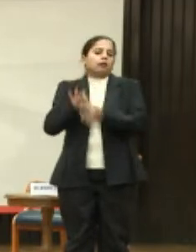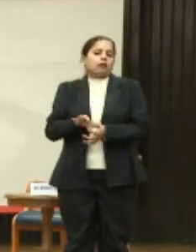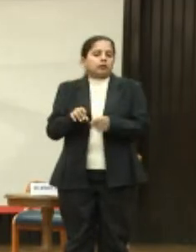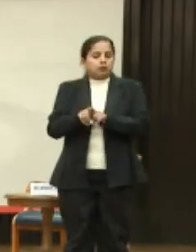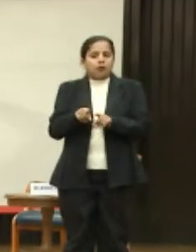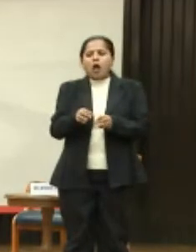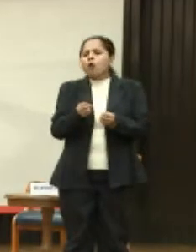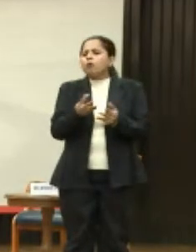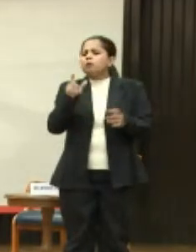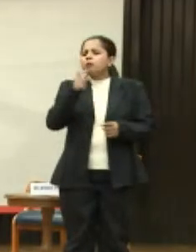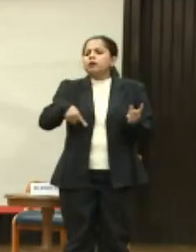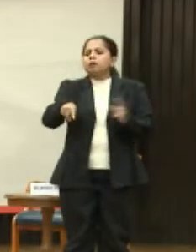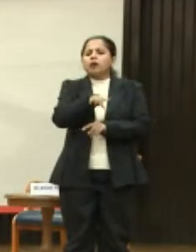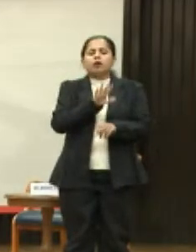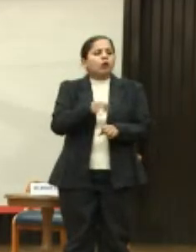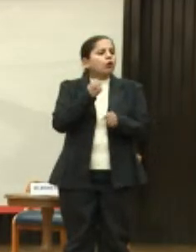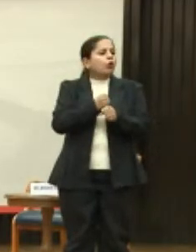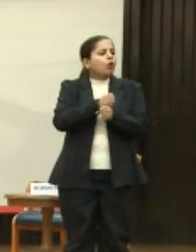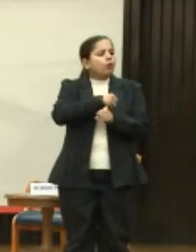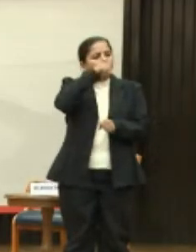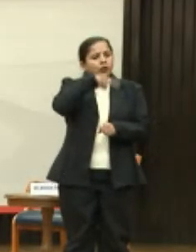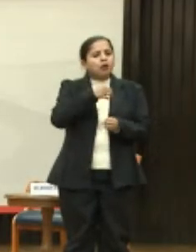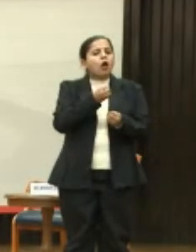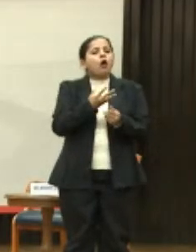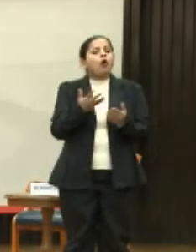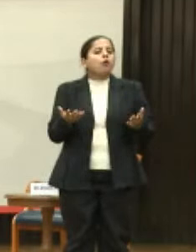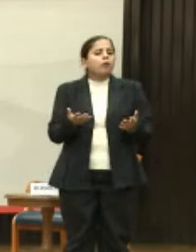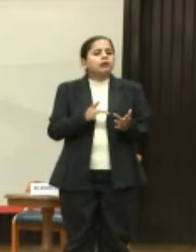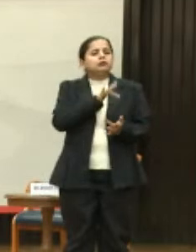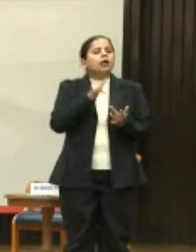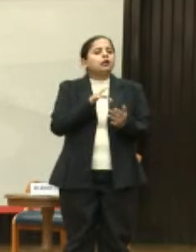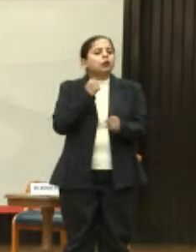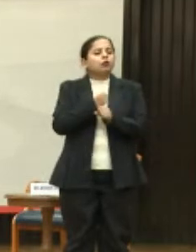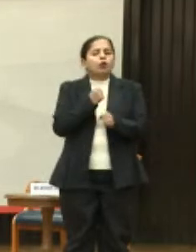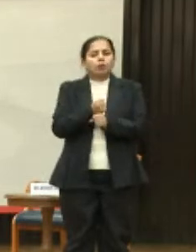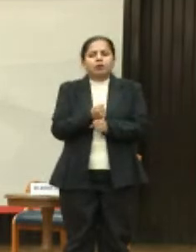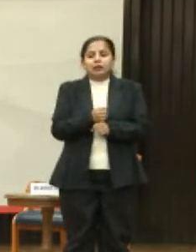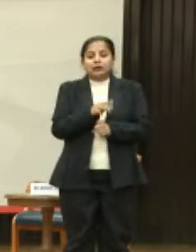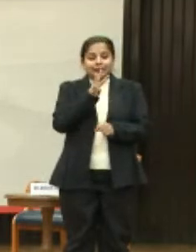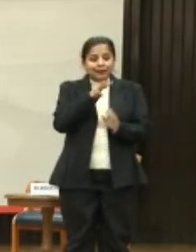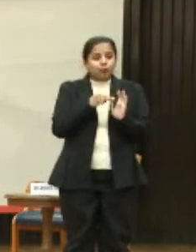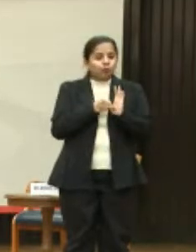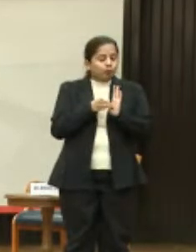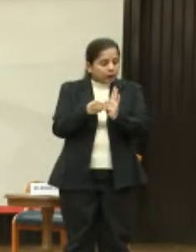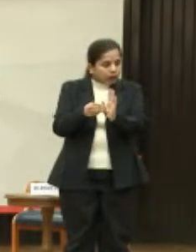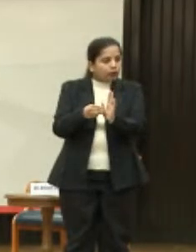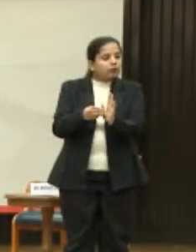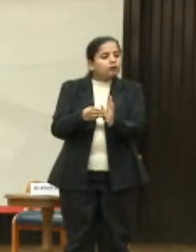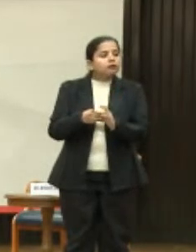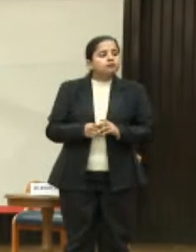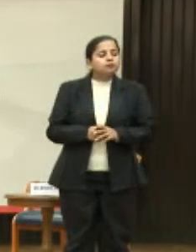How many people work for the government in India? Union government, 3 million.